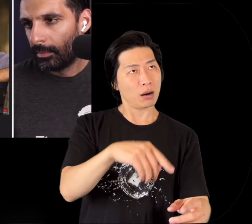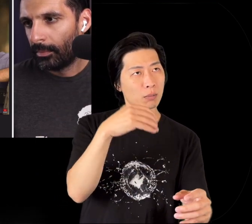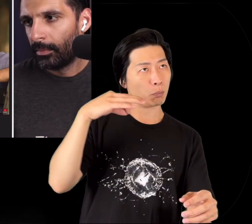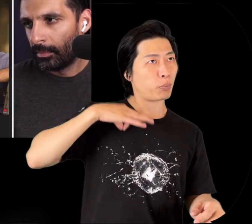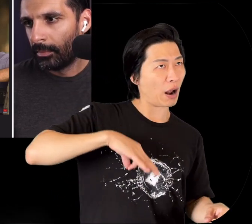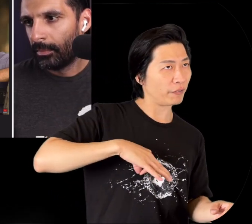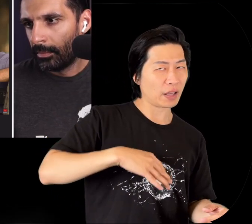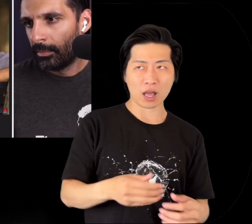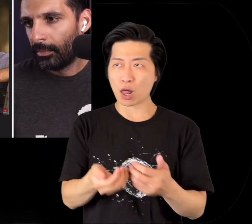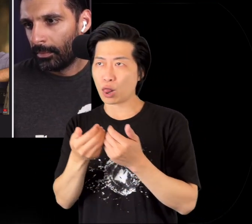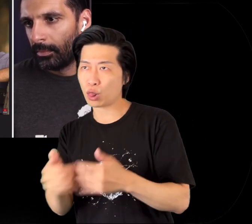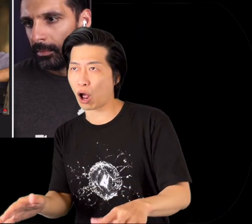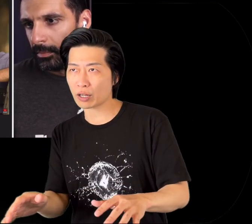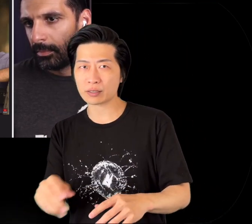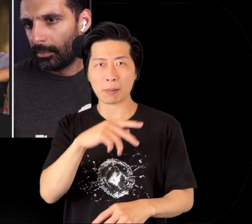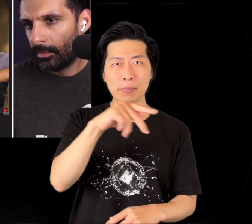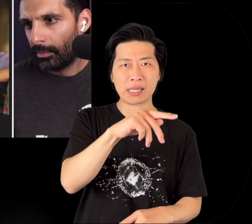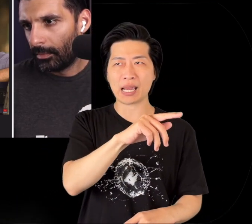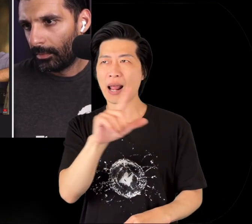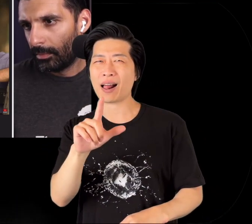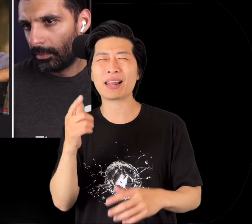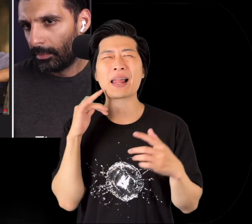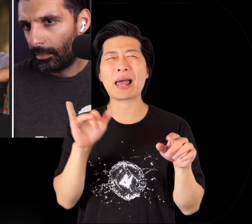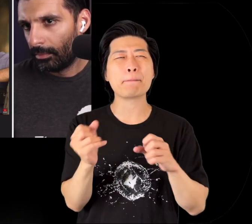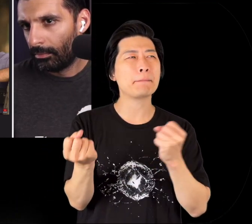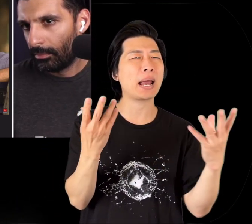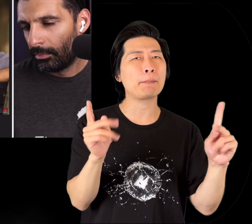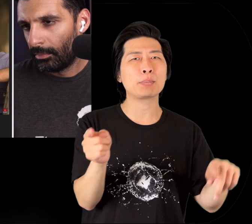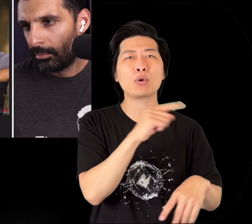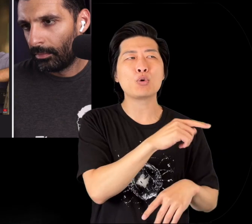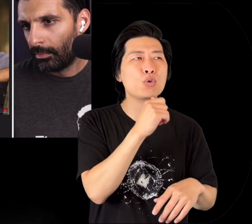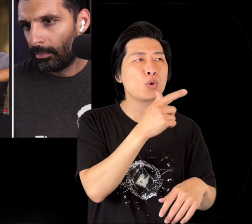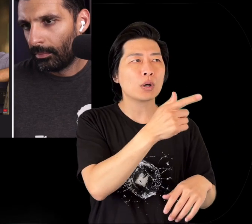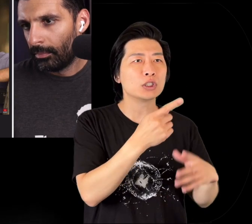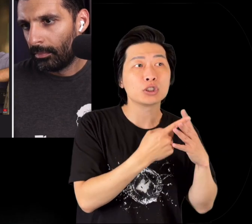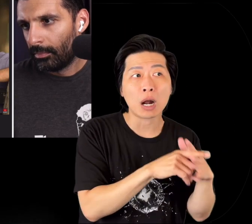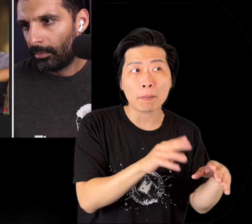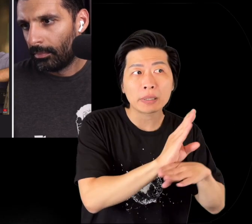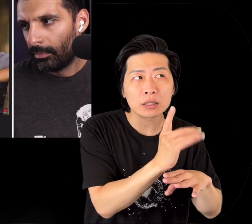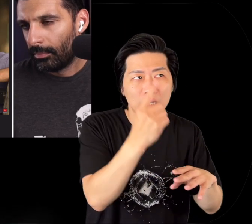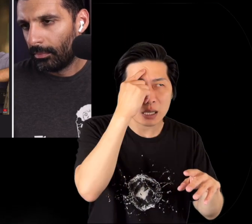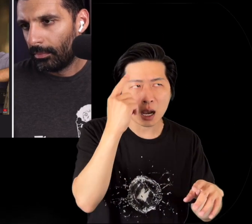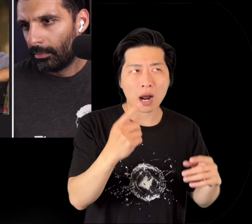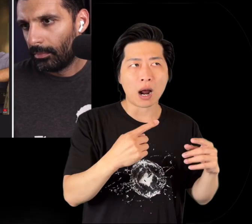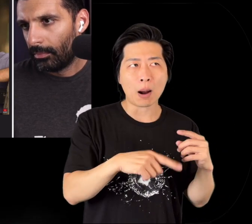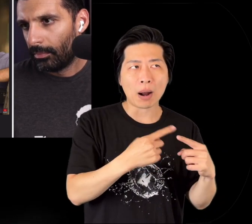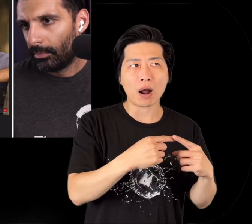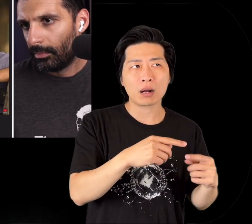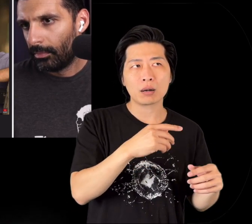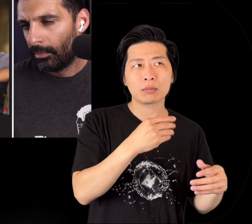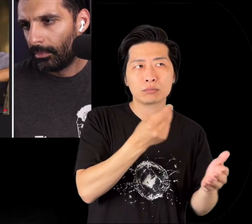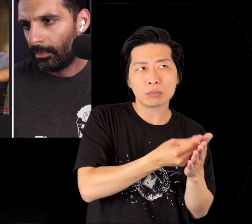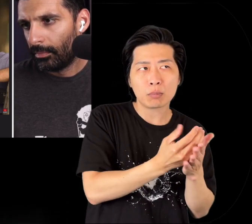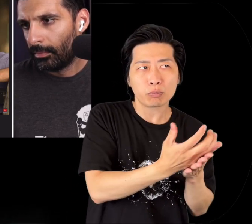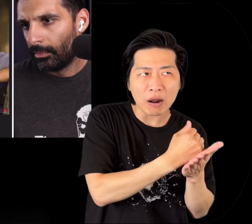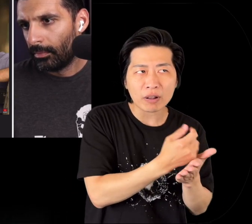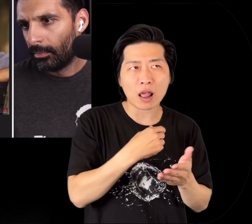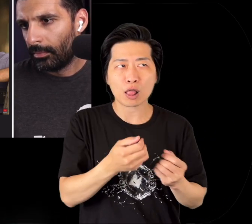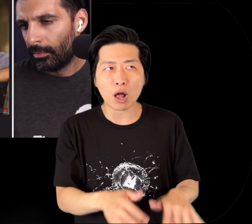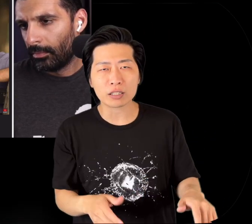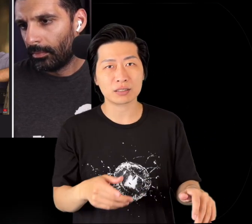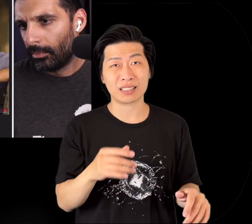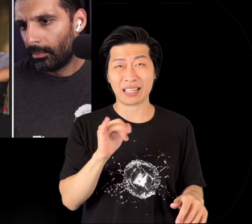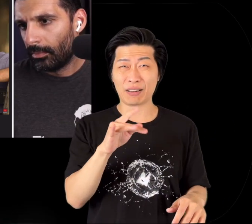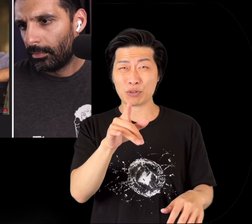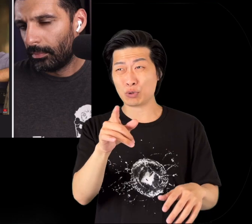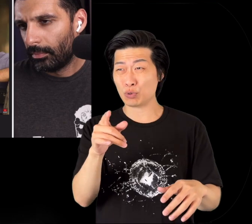statement, the way many people doing startups or entrepreneurial endeavors are. If you were driven in that way, you